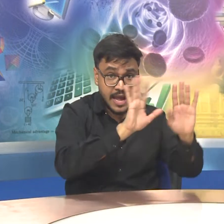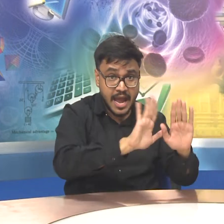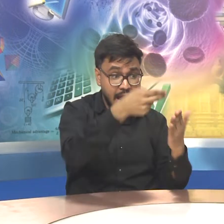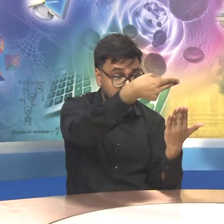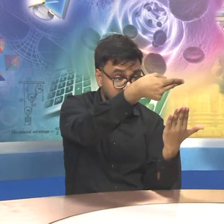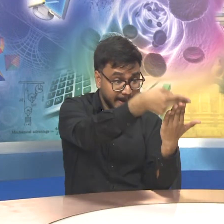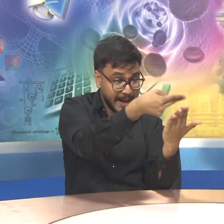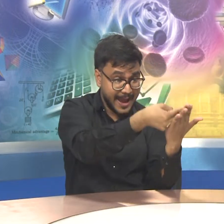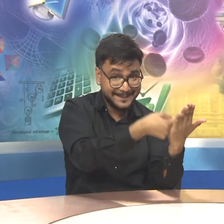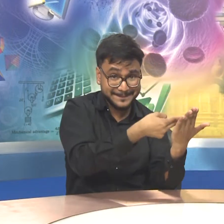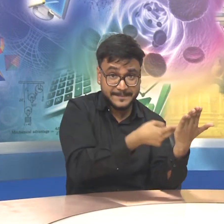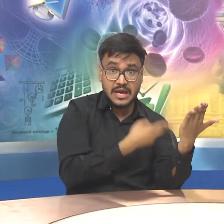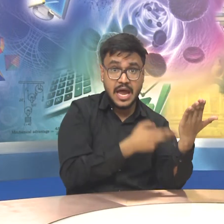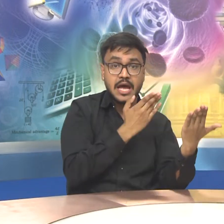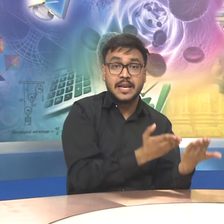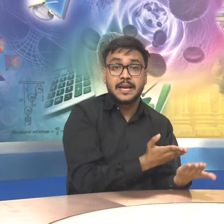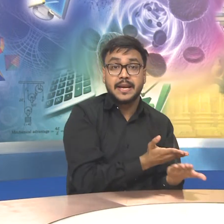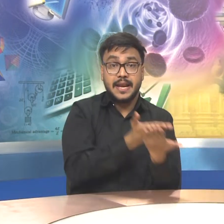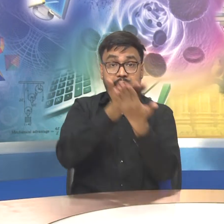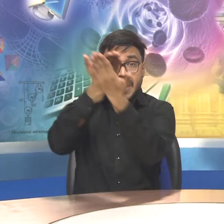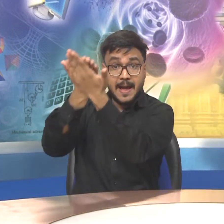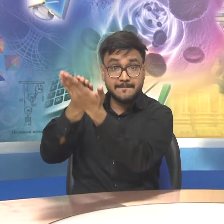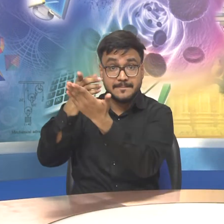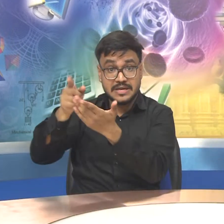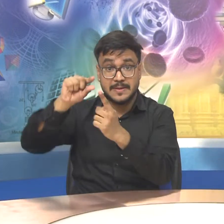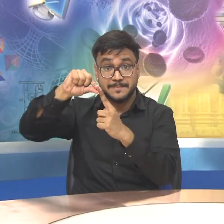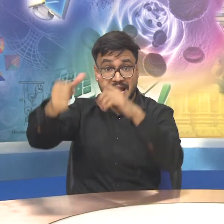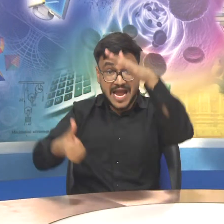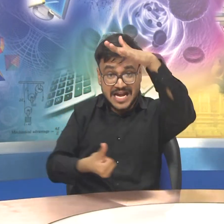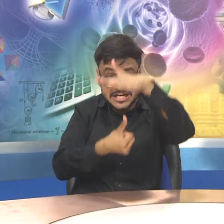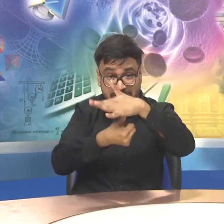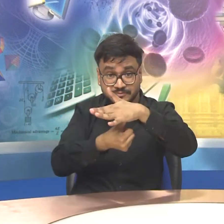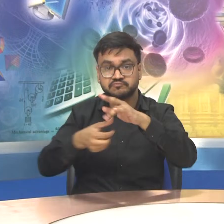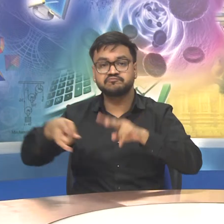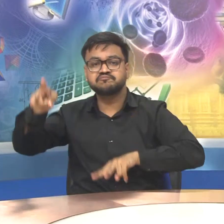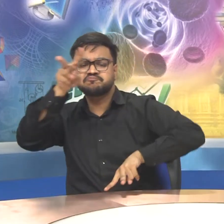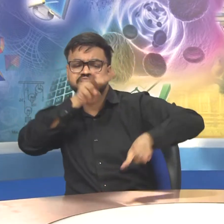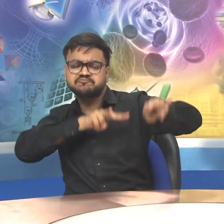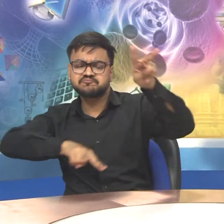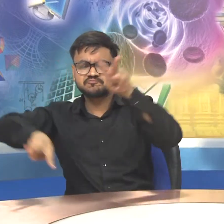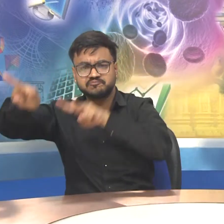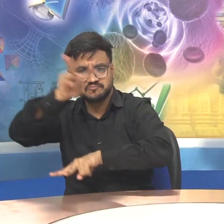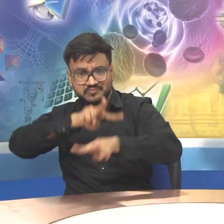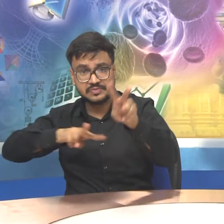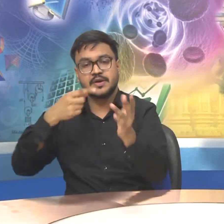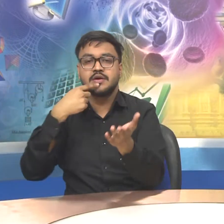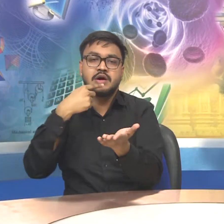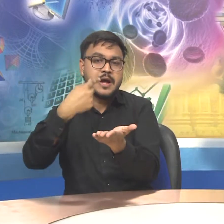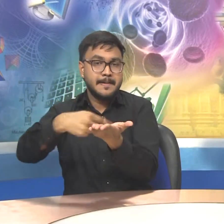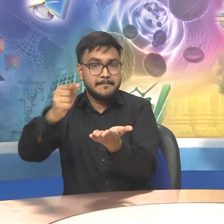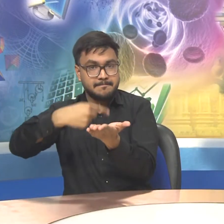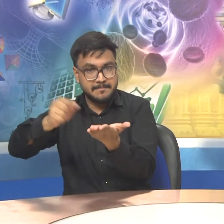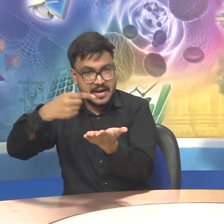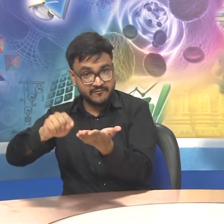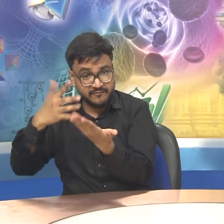4 other senior most judges consider various names and recommend the names of